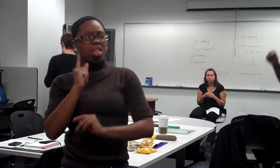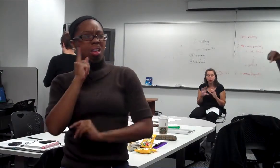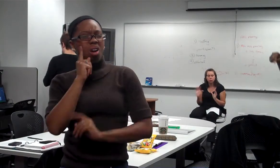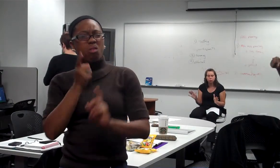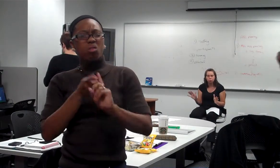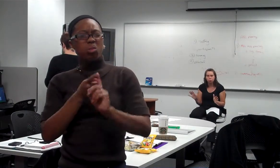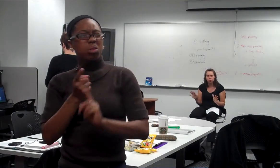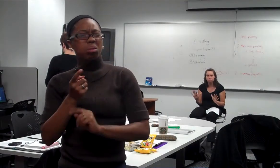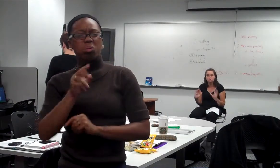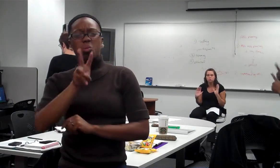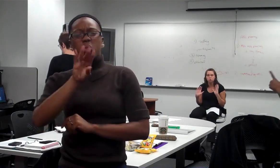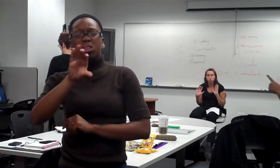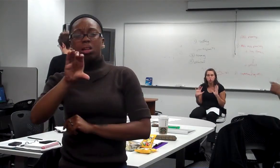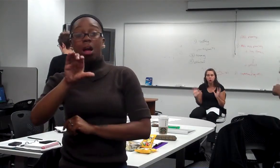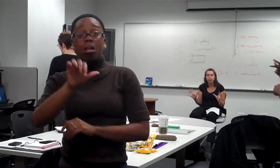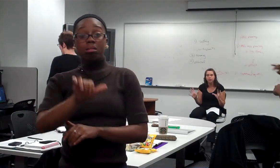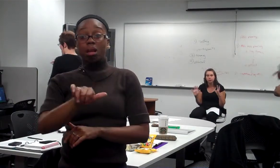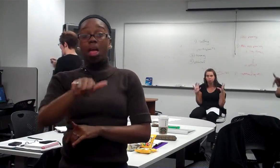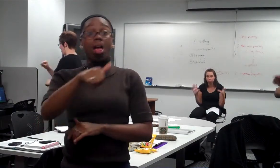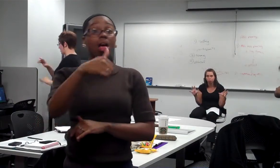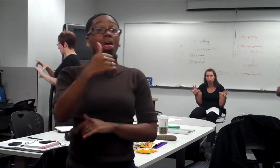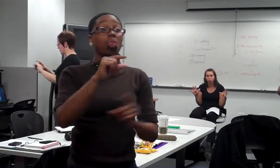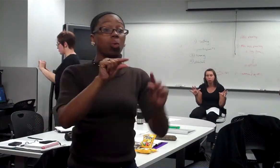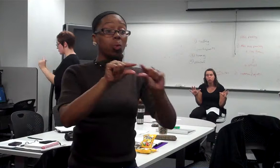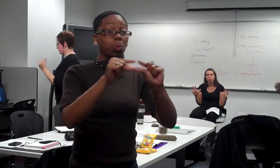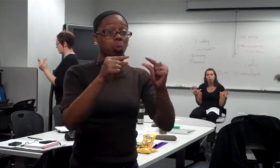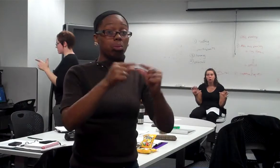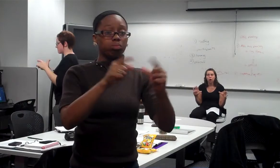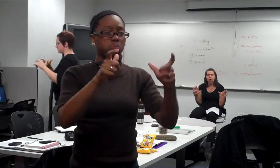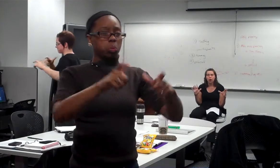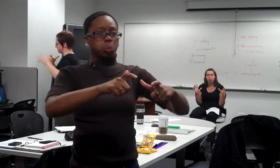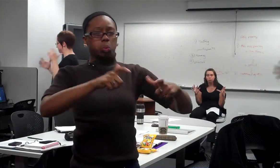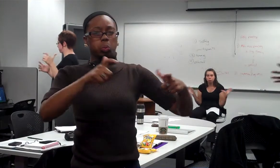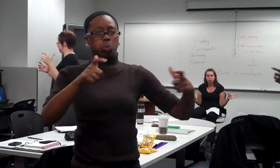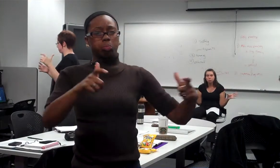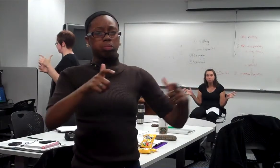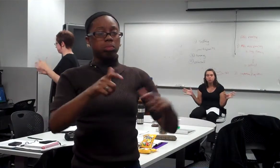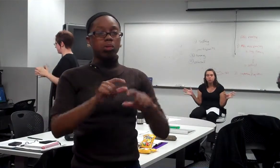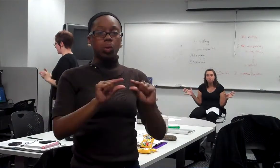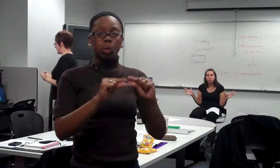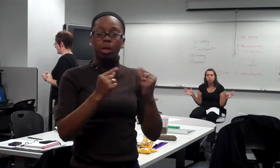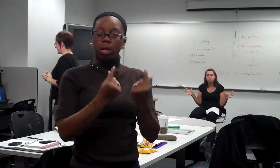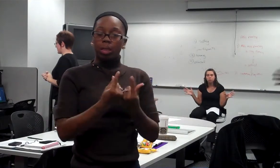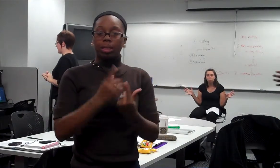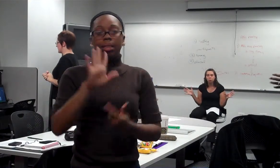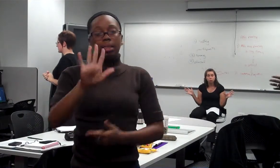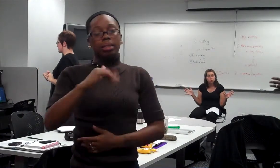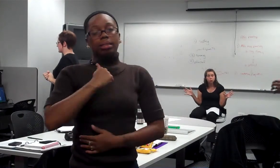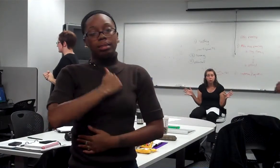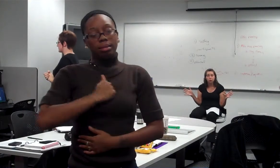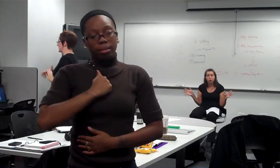the other group was this giant group. And forgive me for saying so, but they were very white